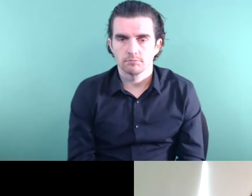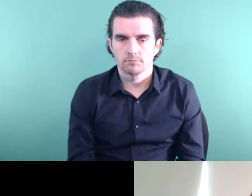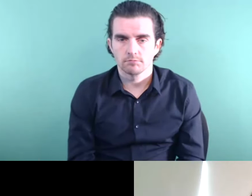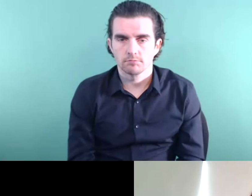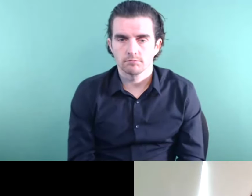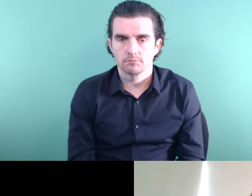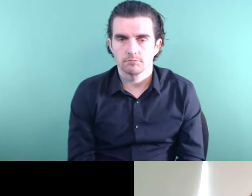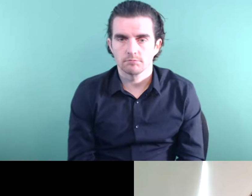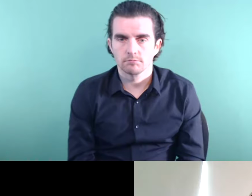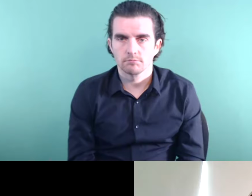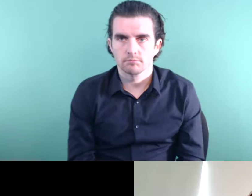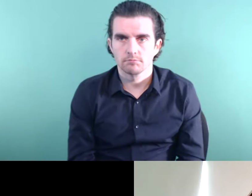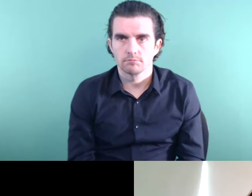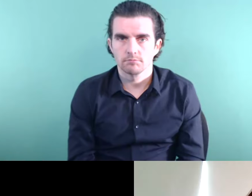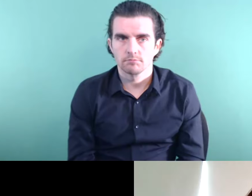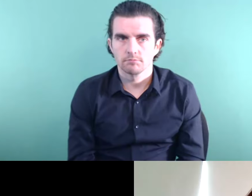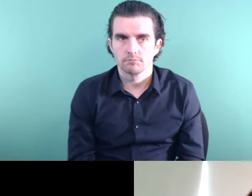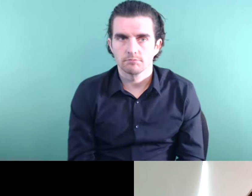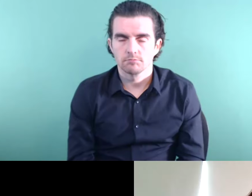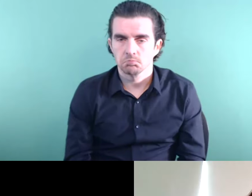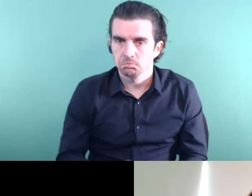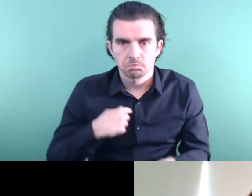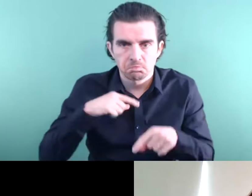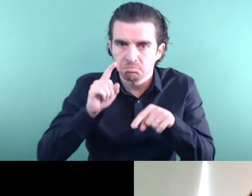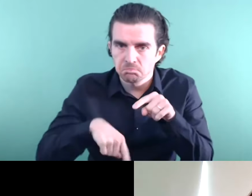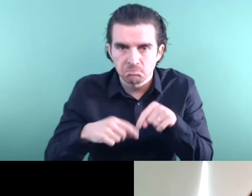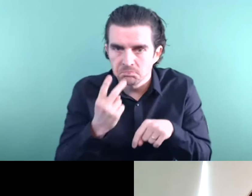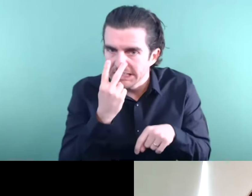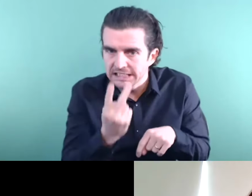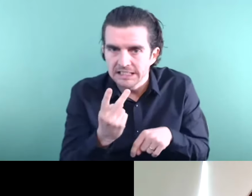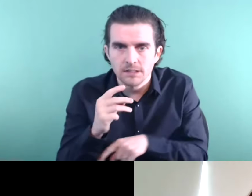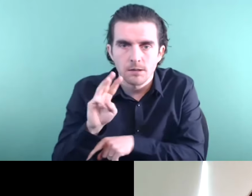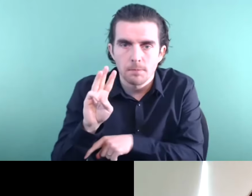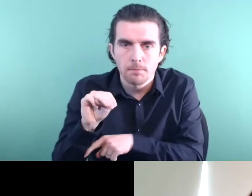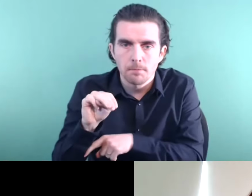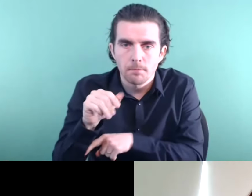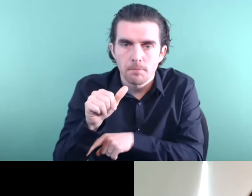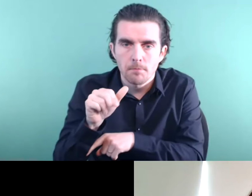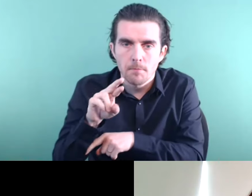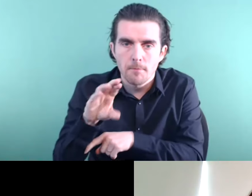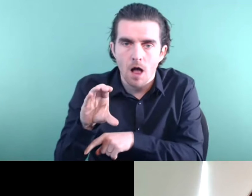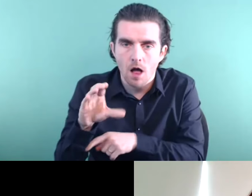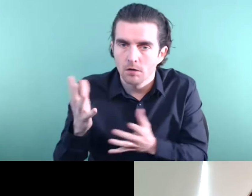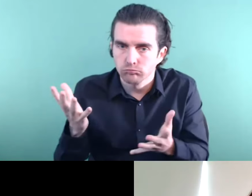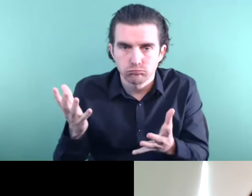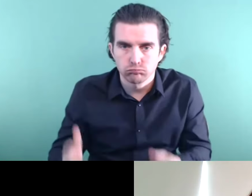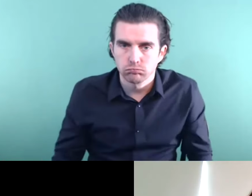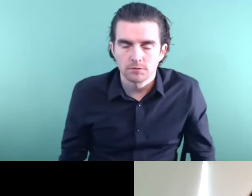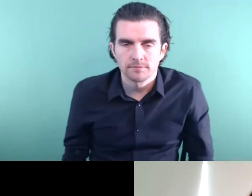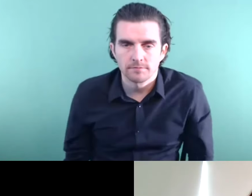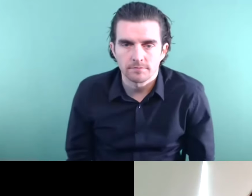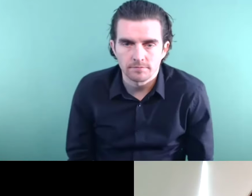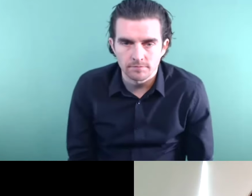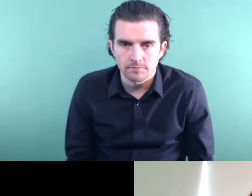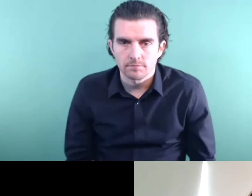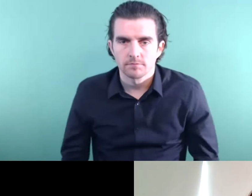Sorry, Marc no sign of the other Marc. He did